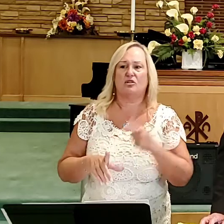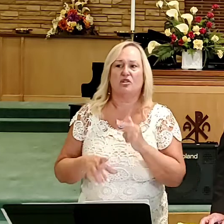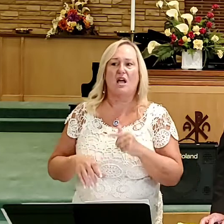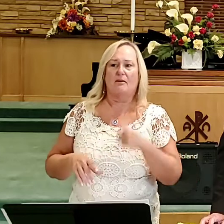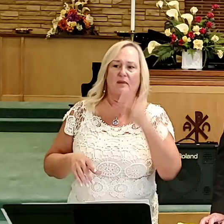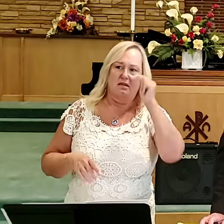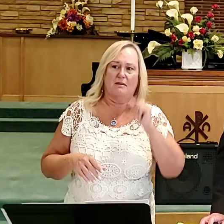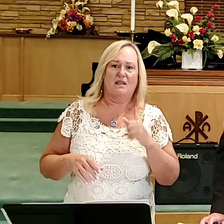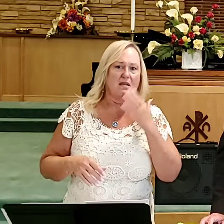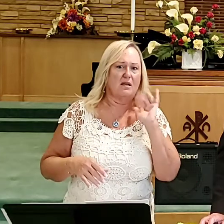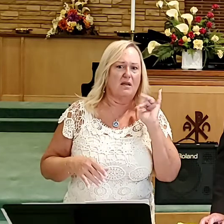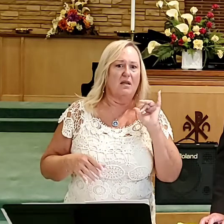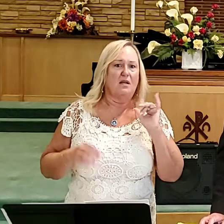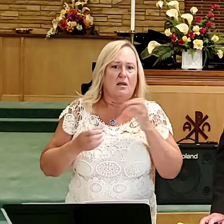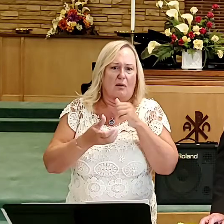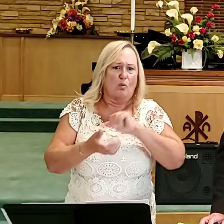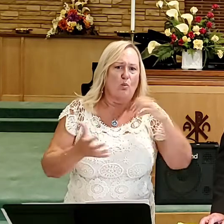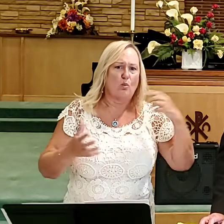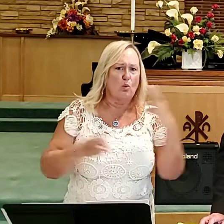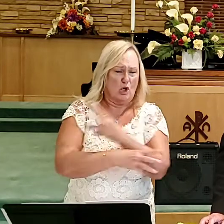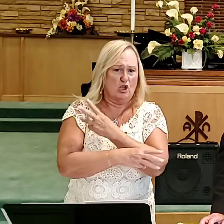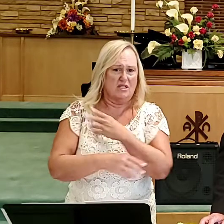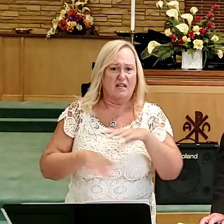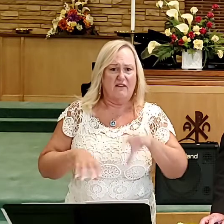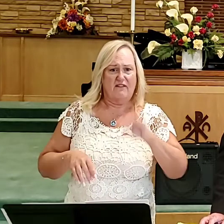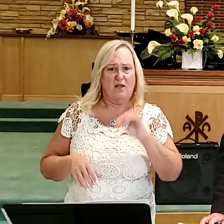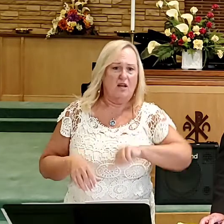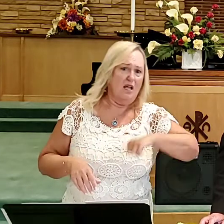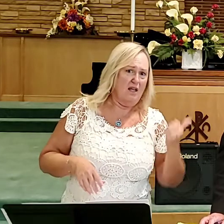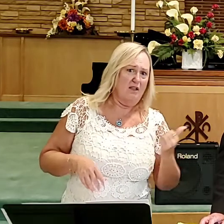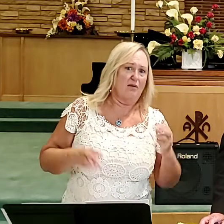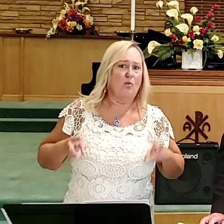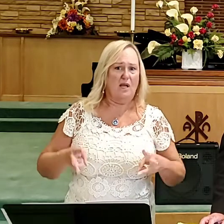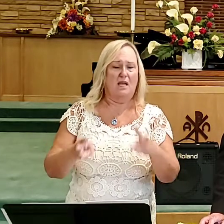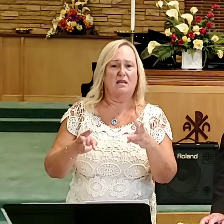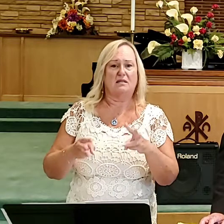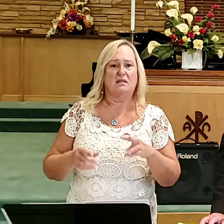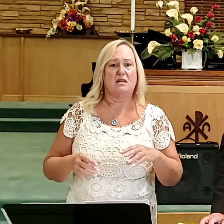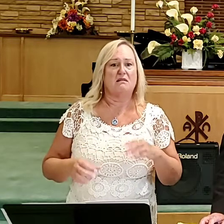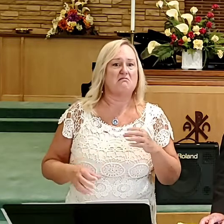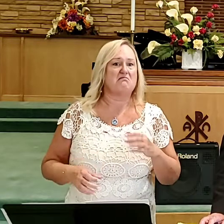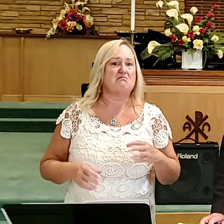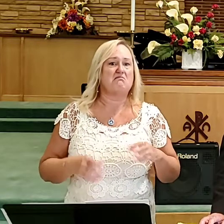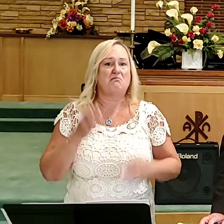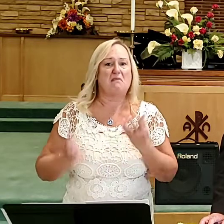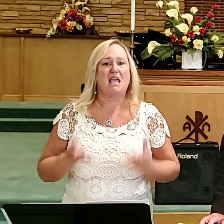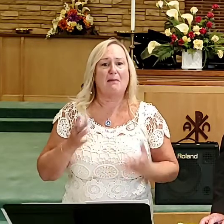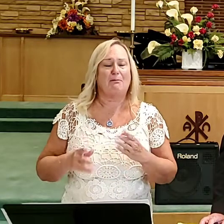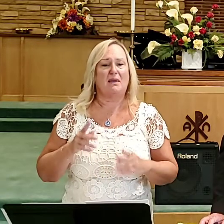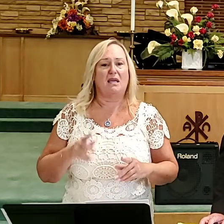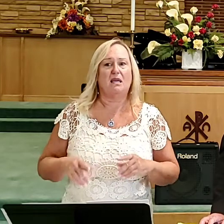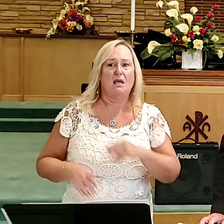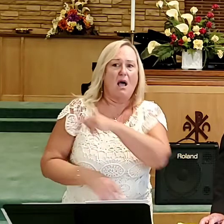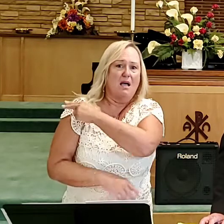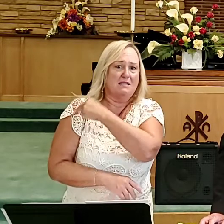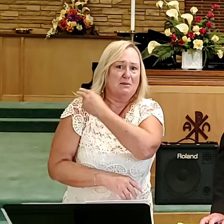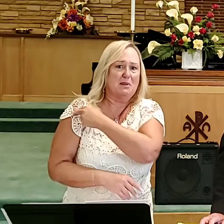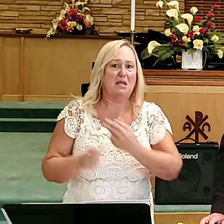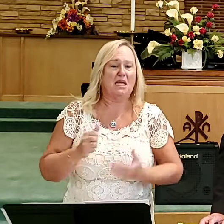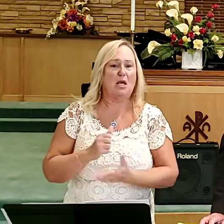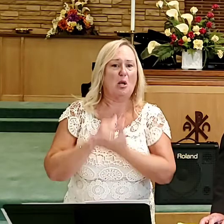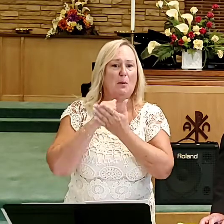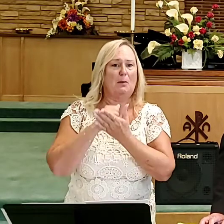escalated, they found alternatives, whether that was inpatient, outpatient,